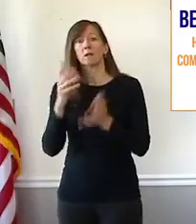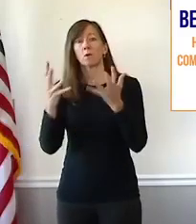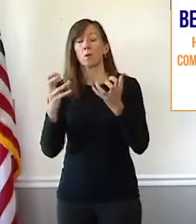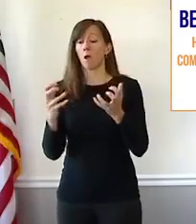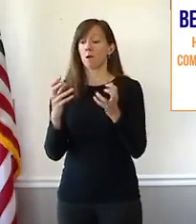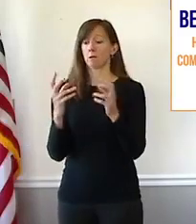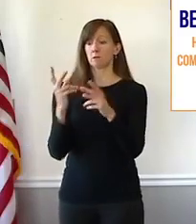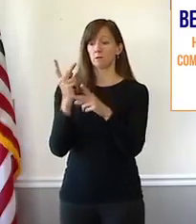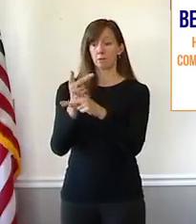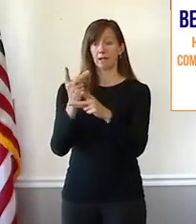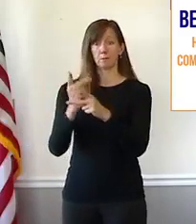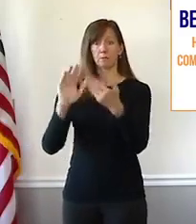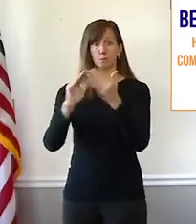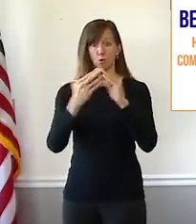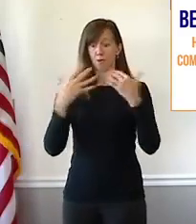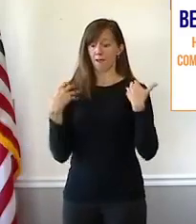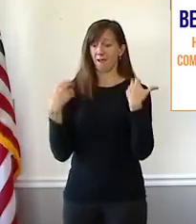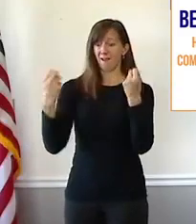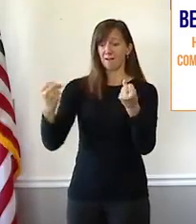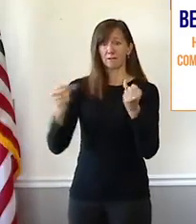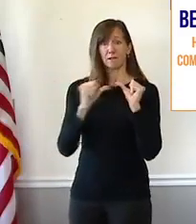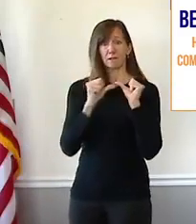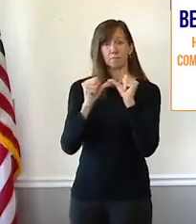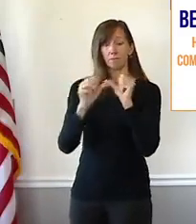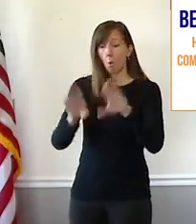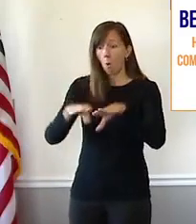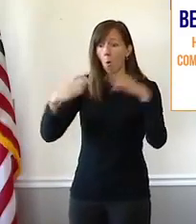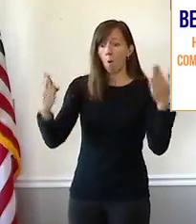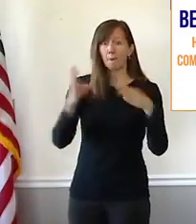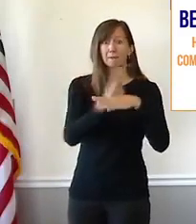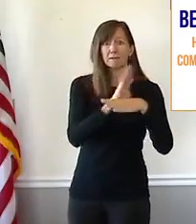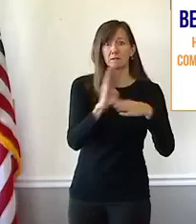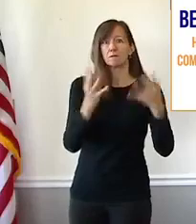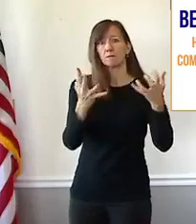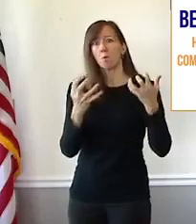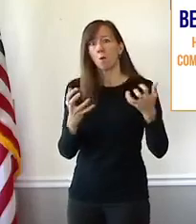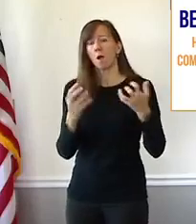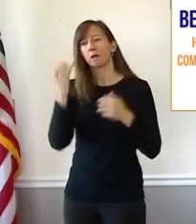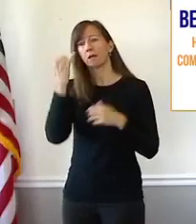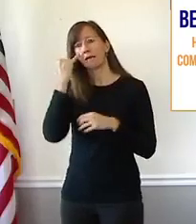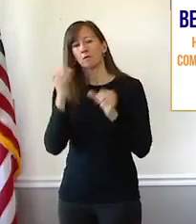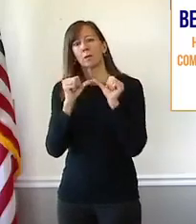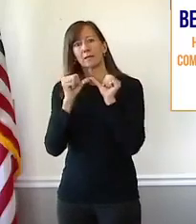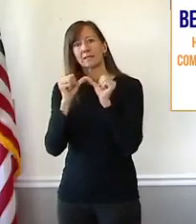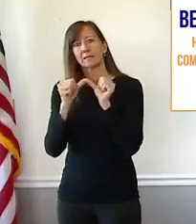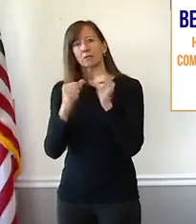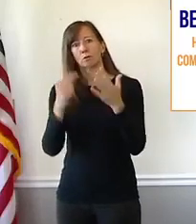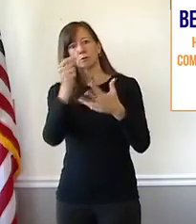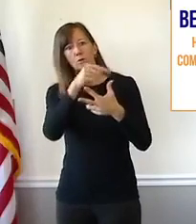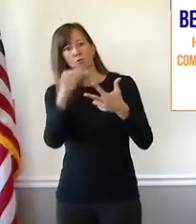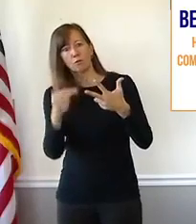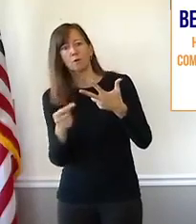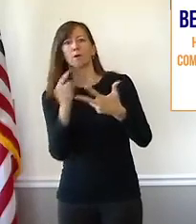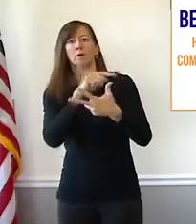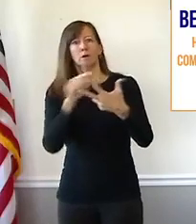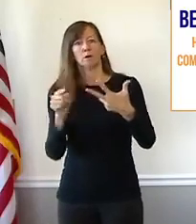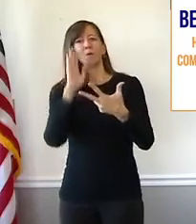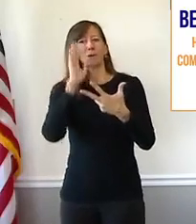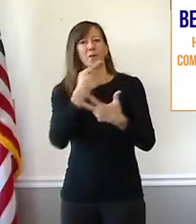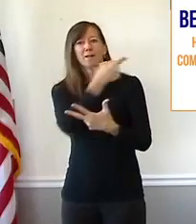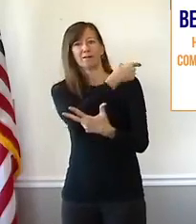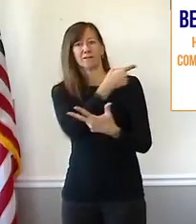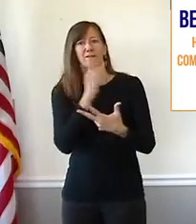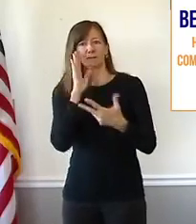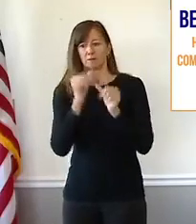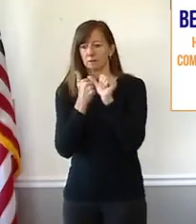as safely as we can, and these are the steps that, if we take and continue to adhere to, we'll be able to overcome this and